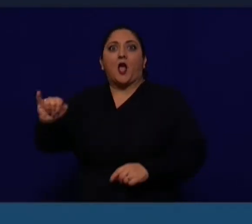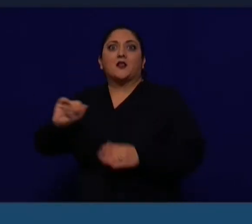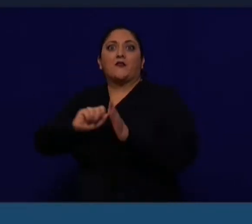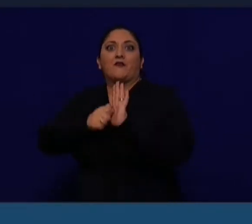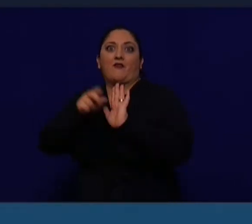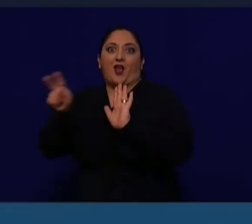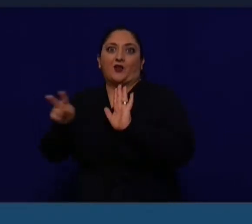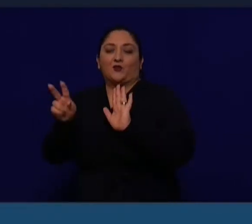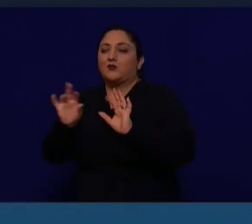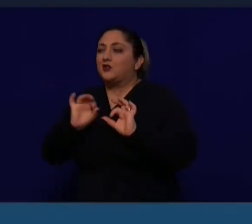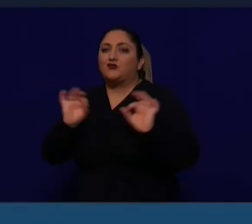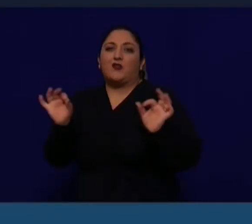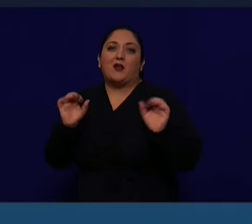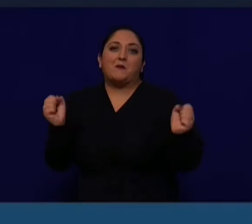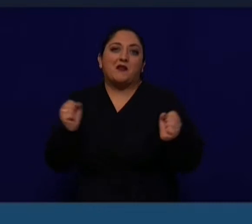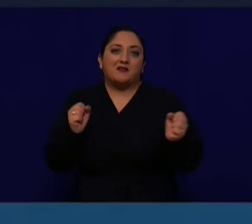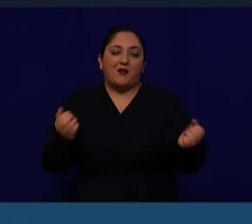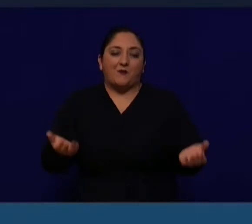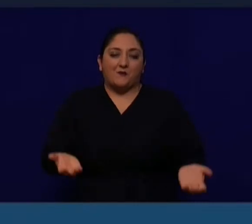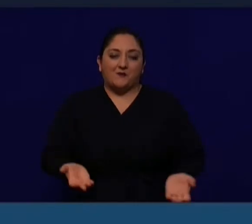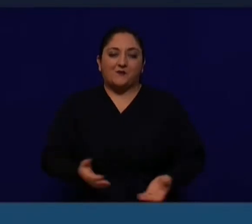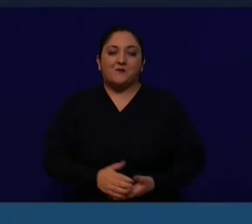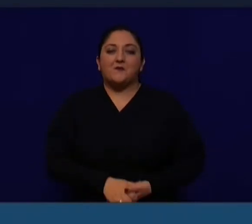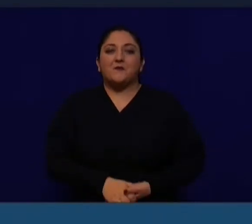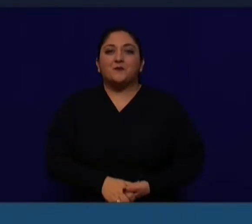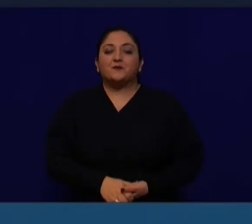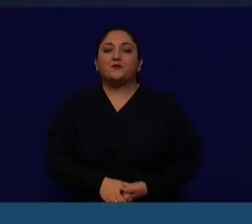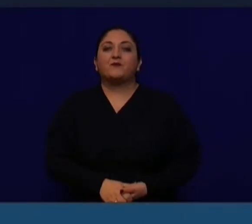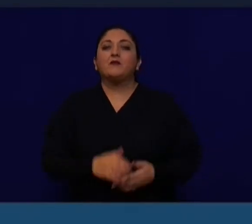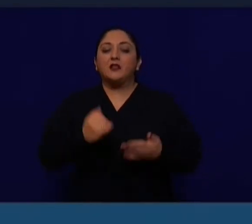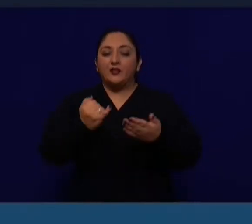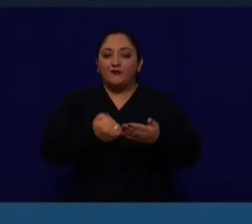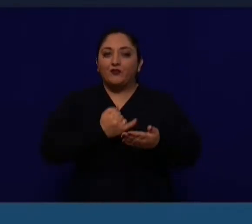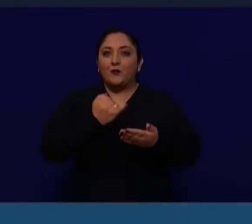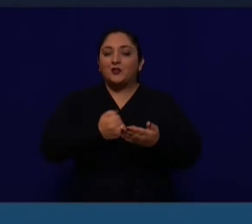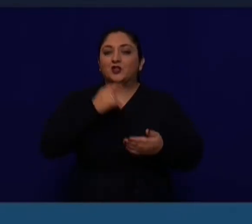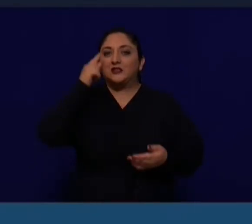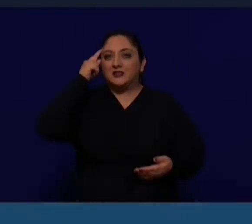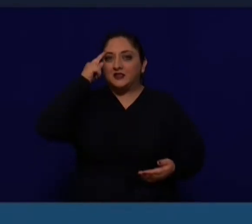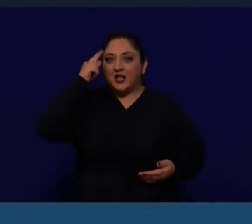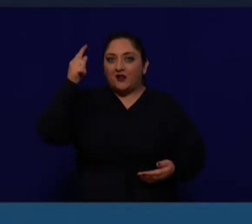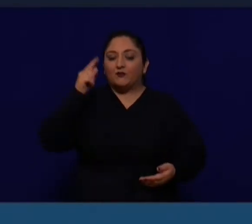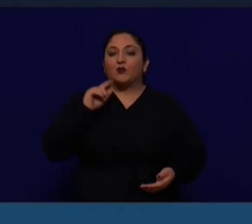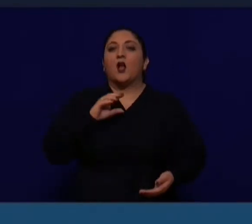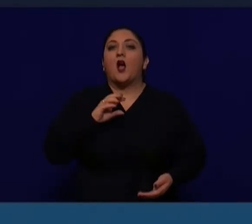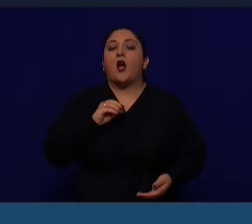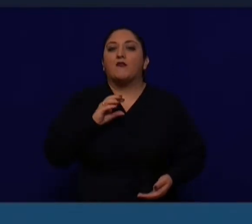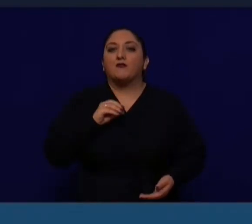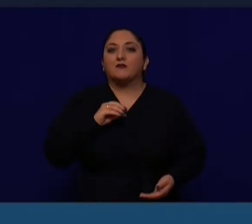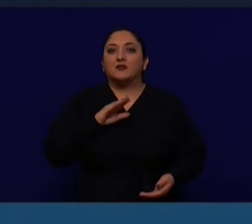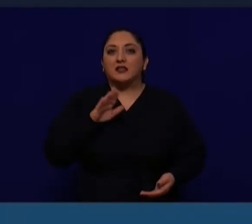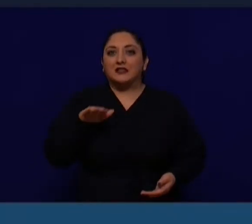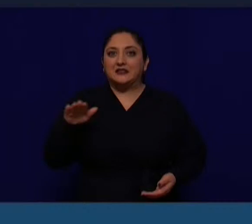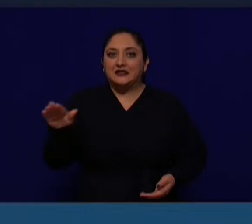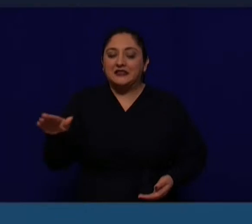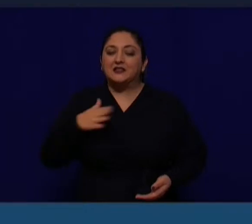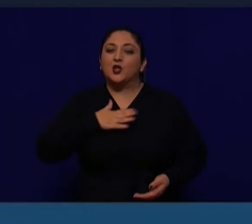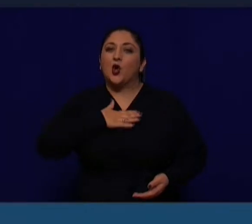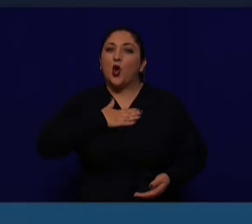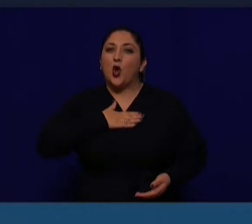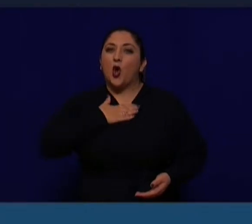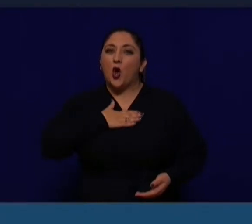iżommuna lura. Mill-informazzjoni ġenerali li għandna hija wkoll li l-maġġor parti ta' min ikun qed ikollu side